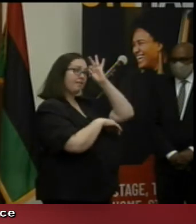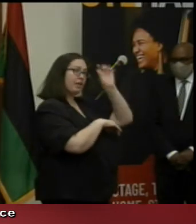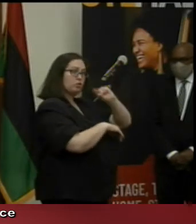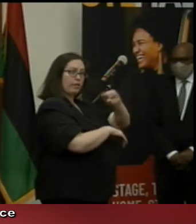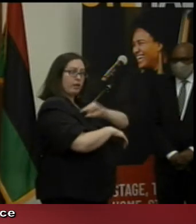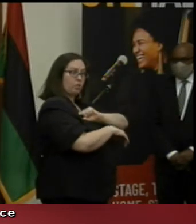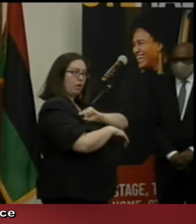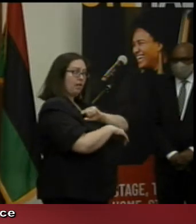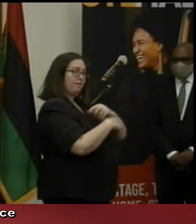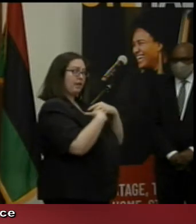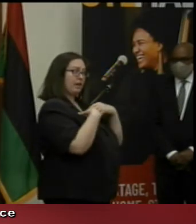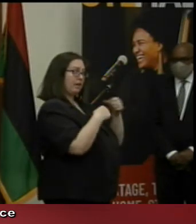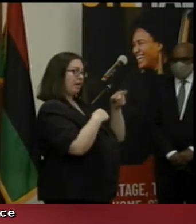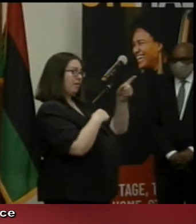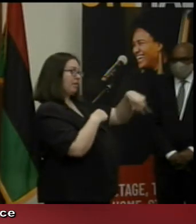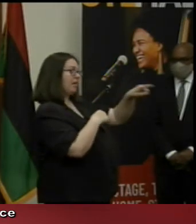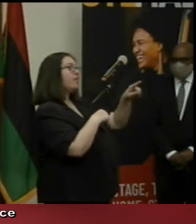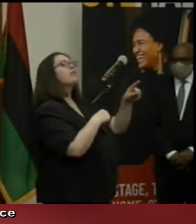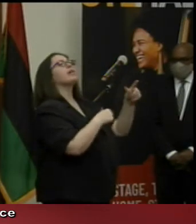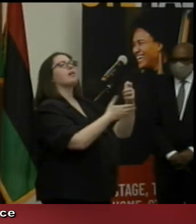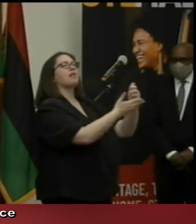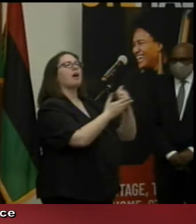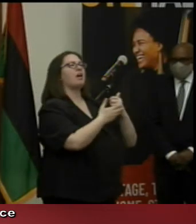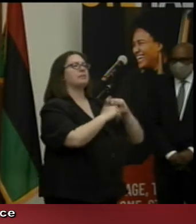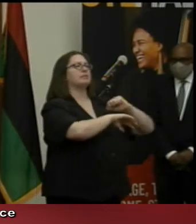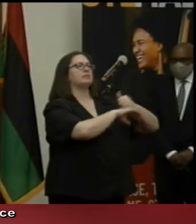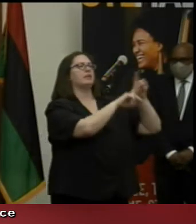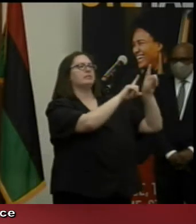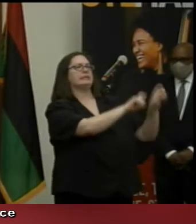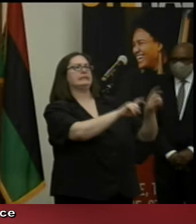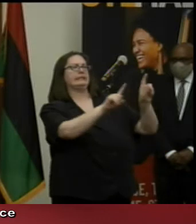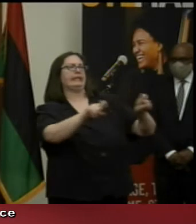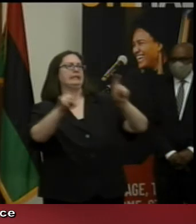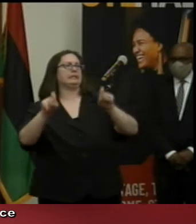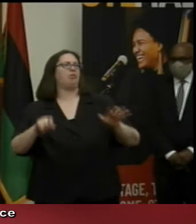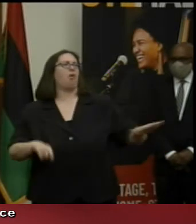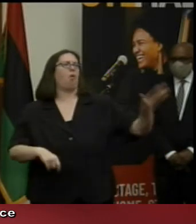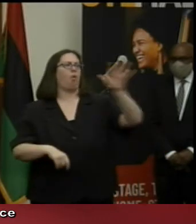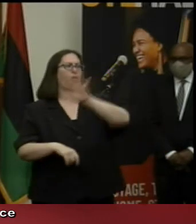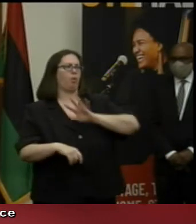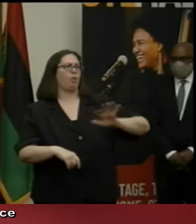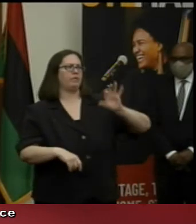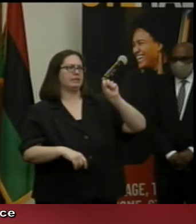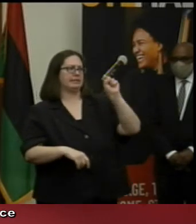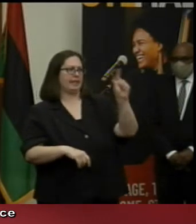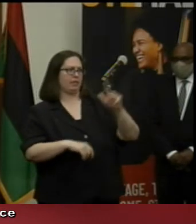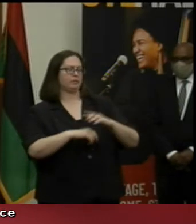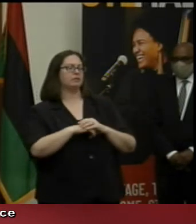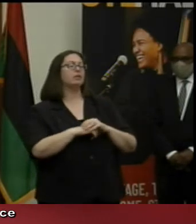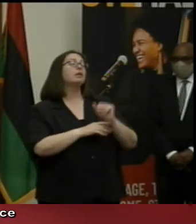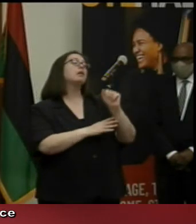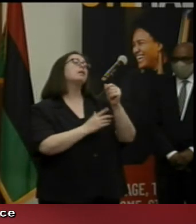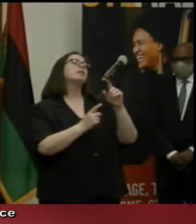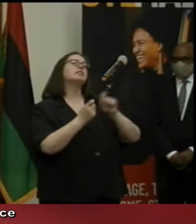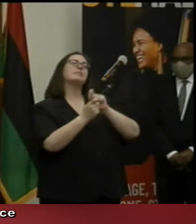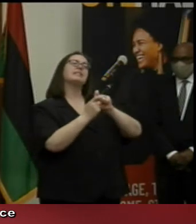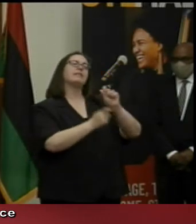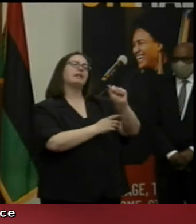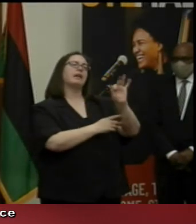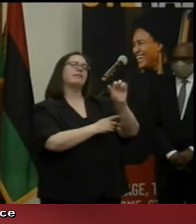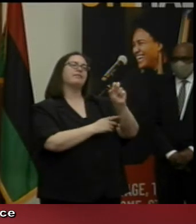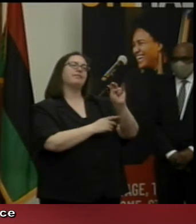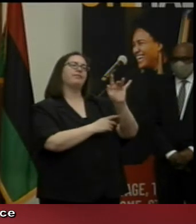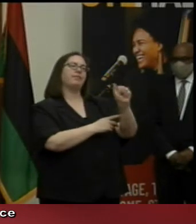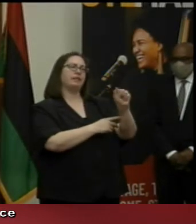increase testing access across the city of St. Louis. In particular, Affinia Healthcare, led by Dr.